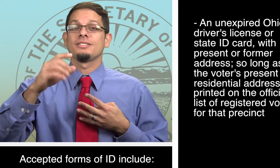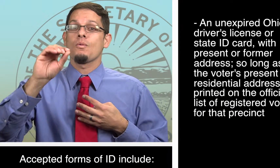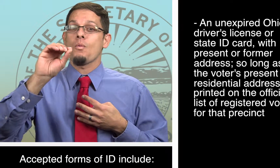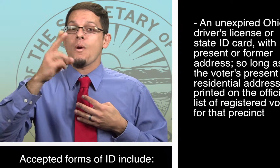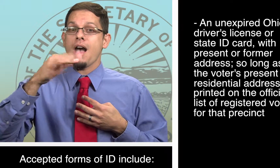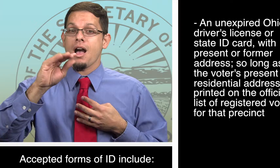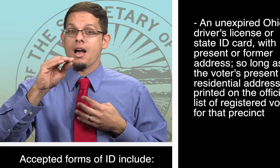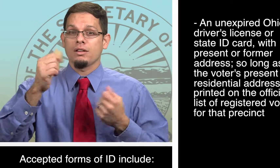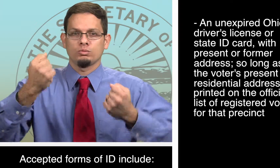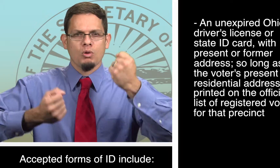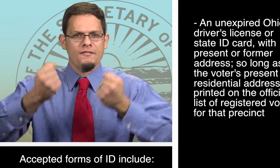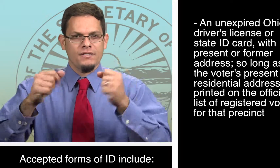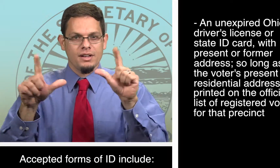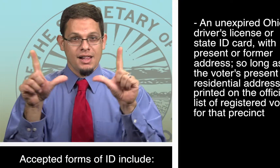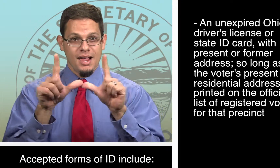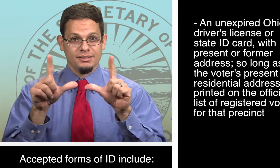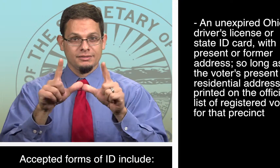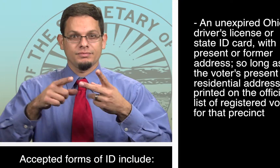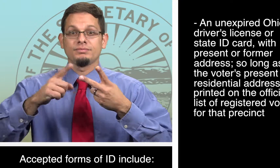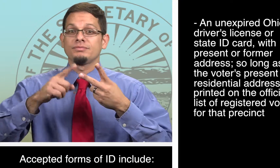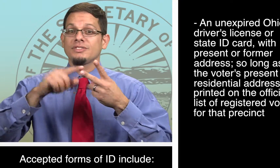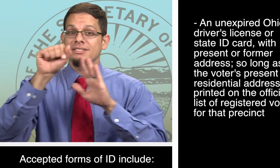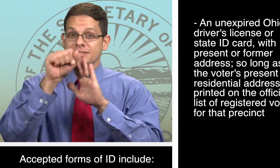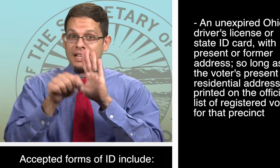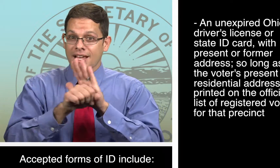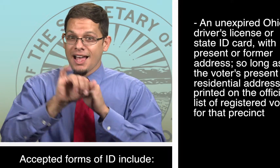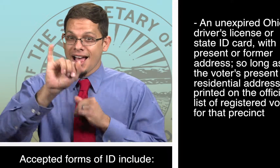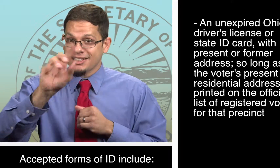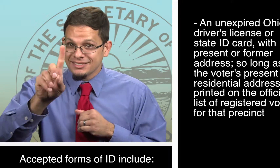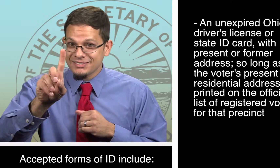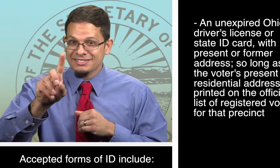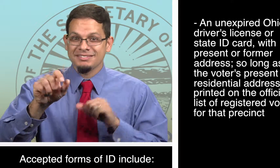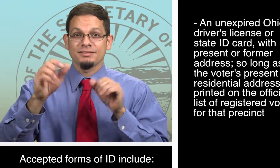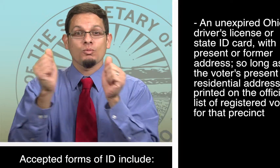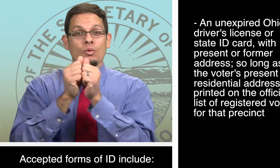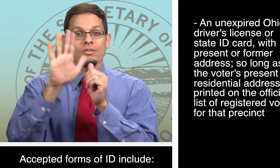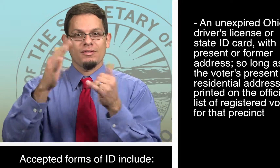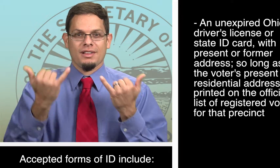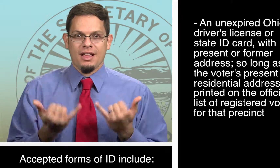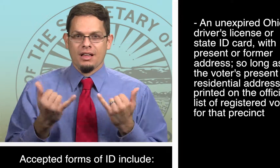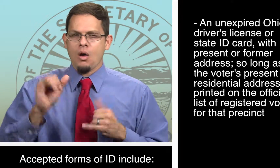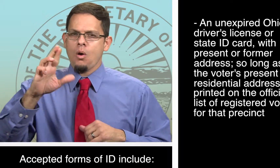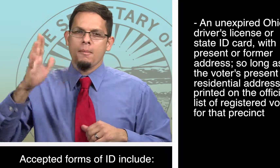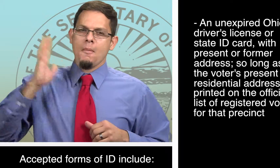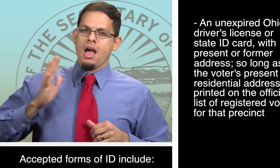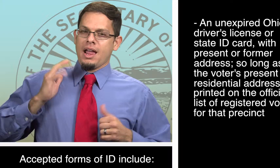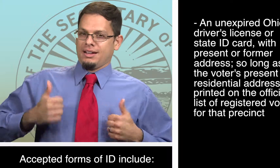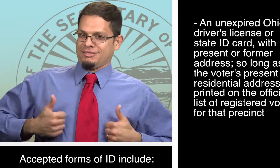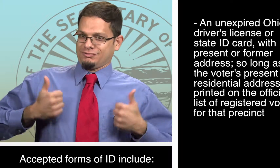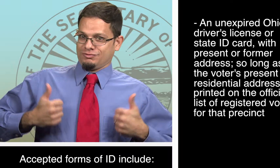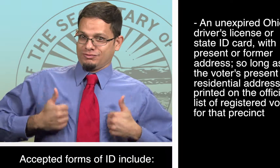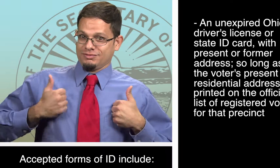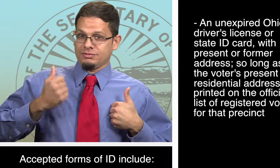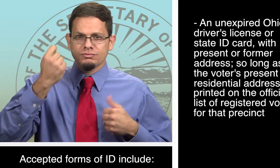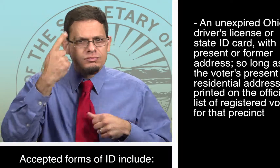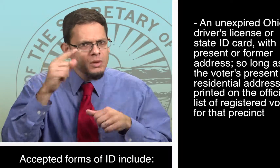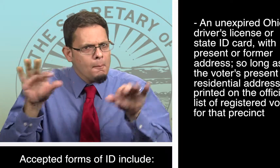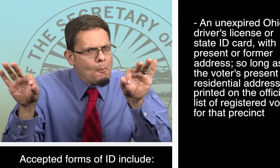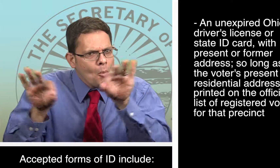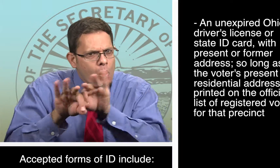an unexpired Ohio driver's license or state ID card with present or former address, so long as the